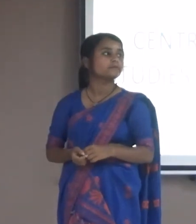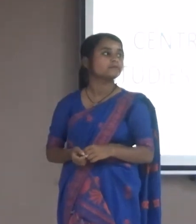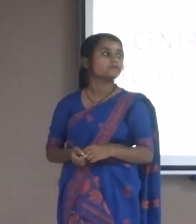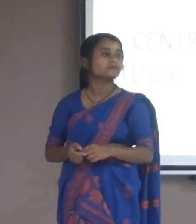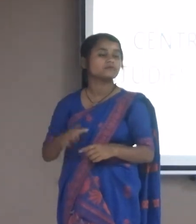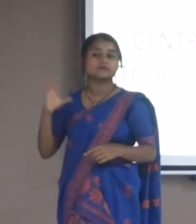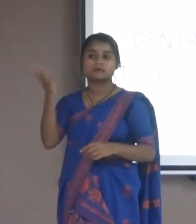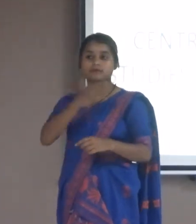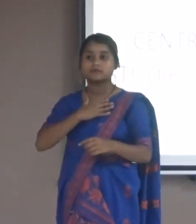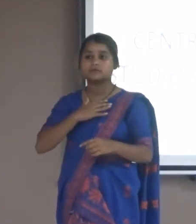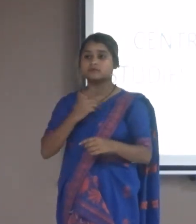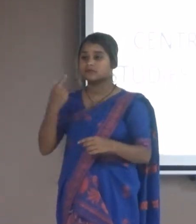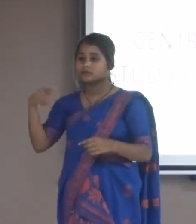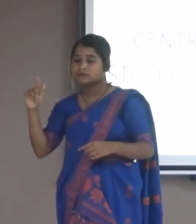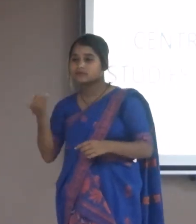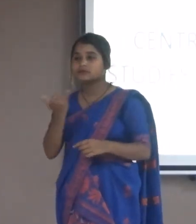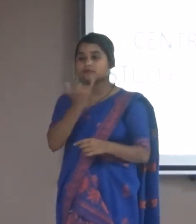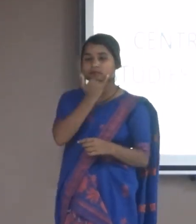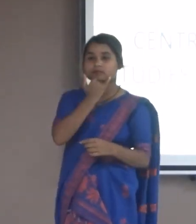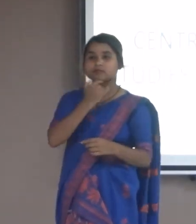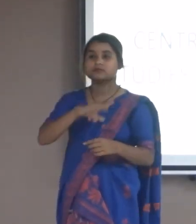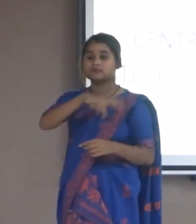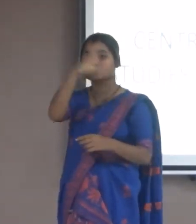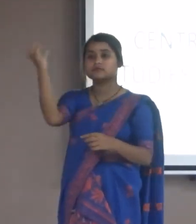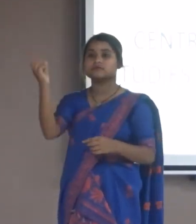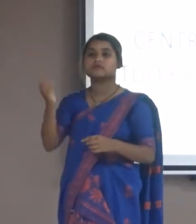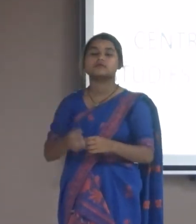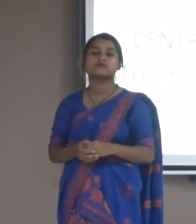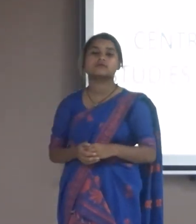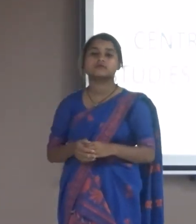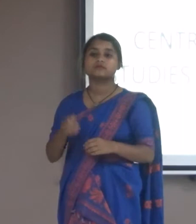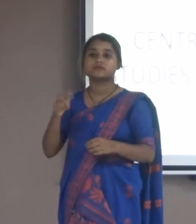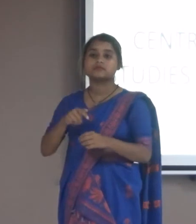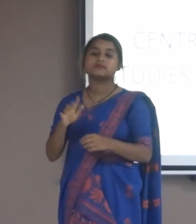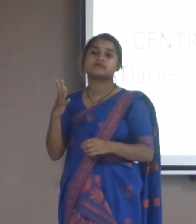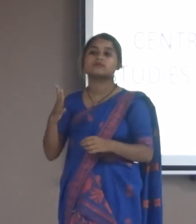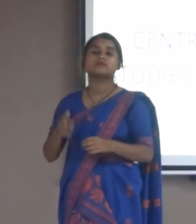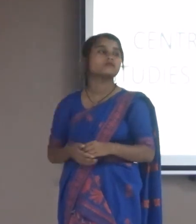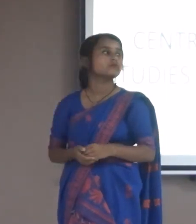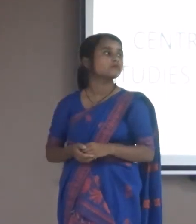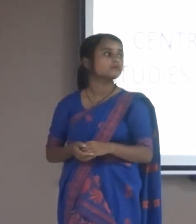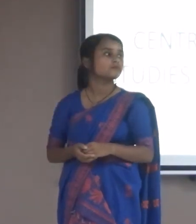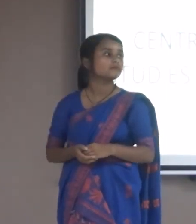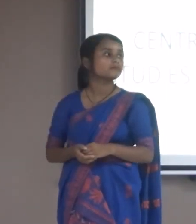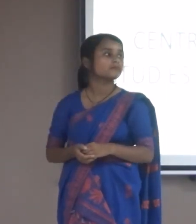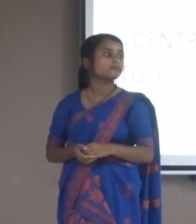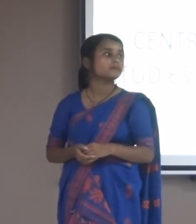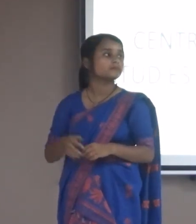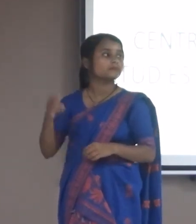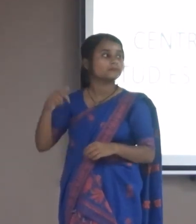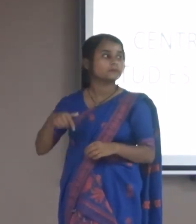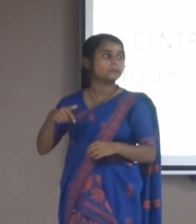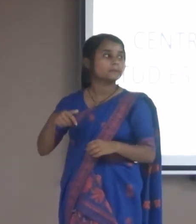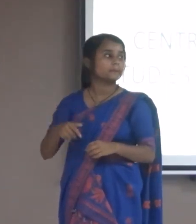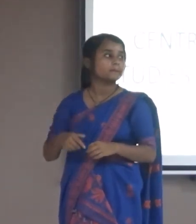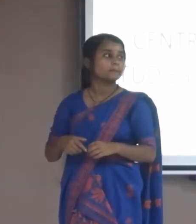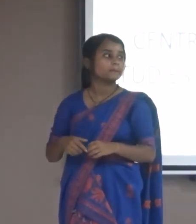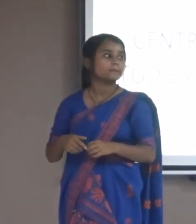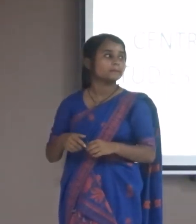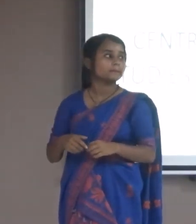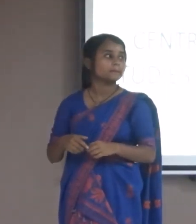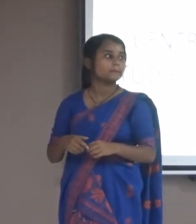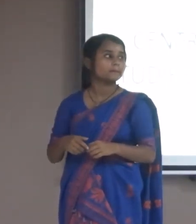consciously or unconsciously, harbor a lot of prejudices. And these prejudices need not